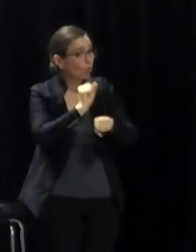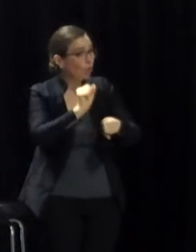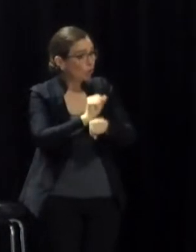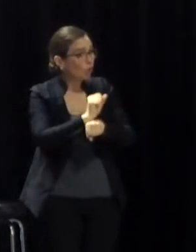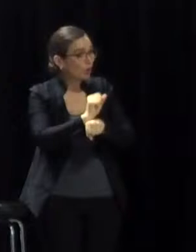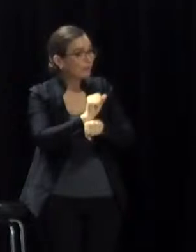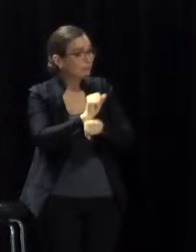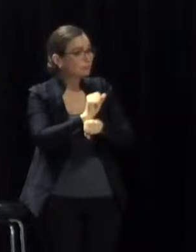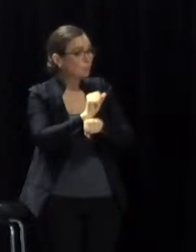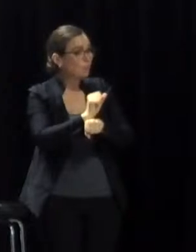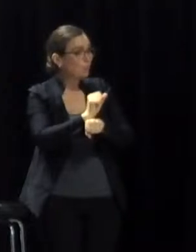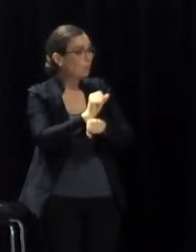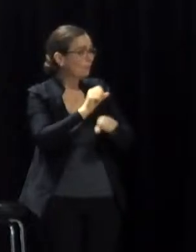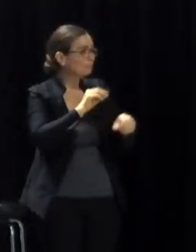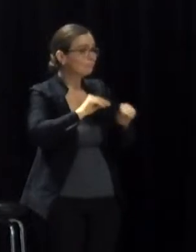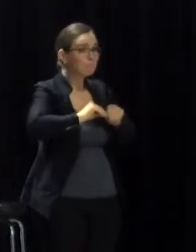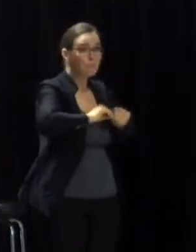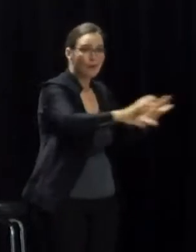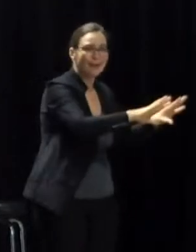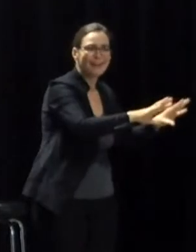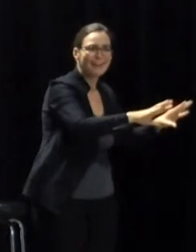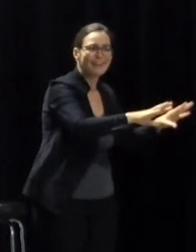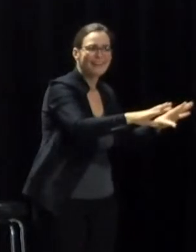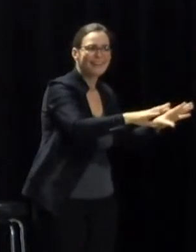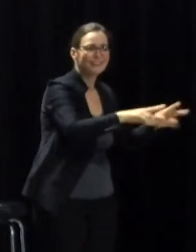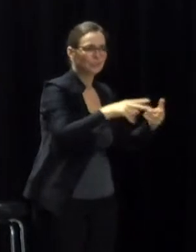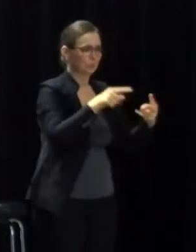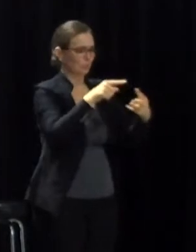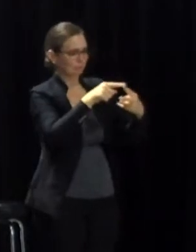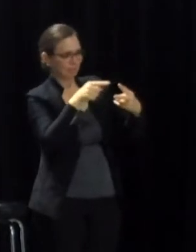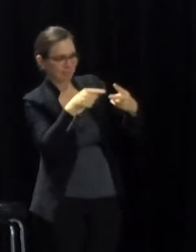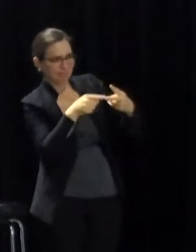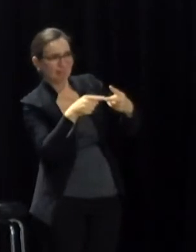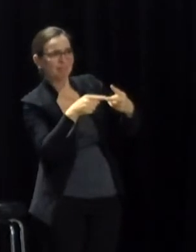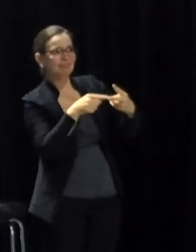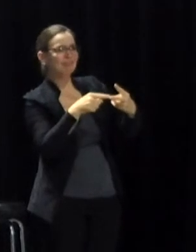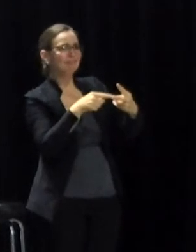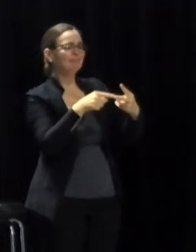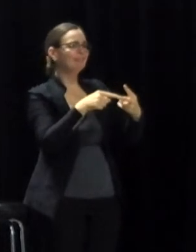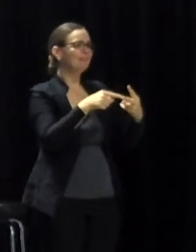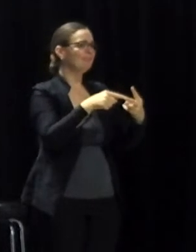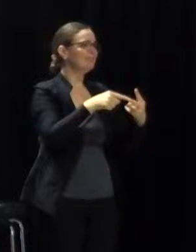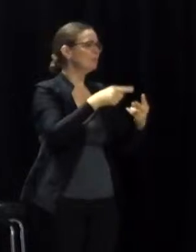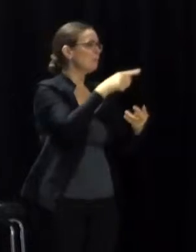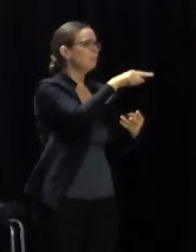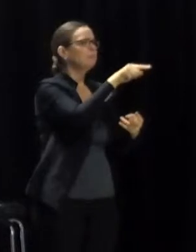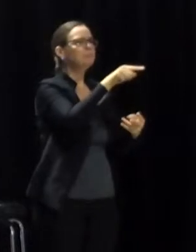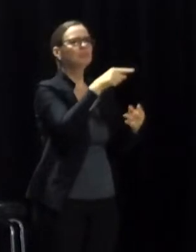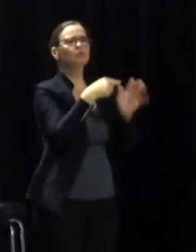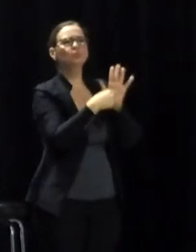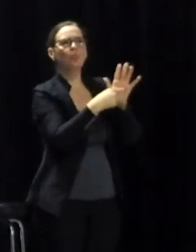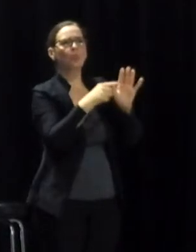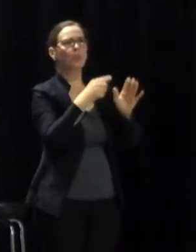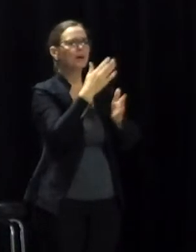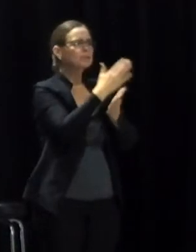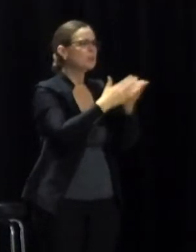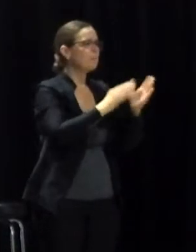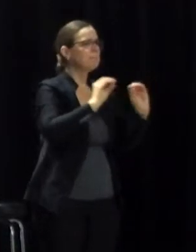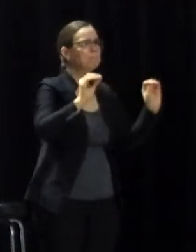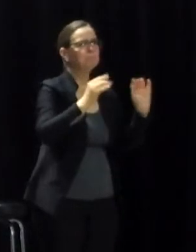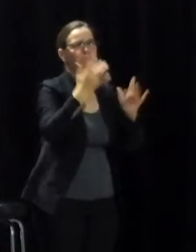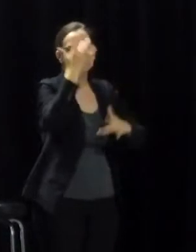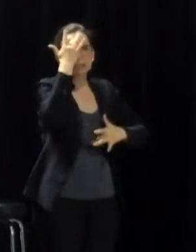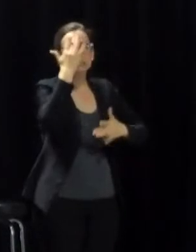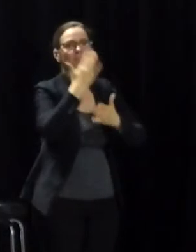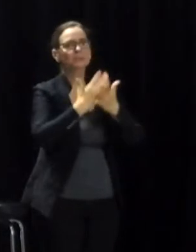work, either they were symptomatic or they were asymptomatic, they will impact other people. So that's what it's